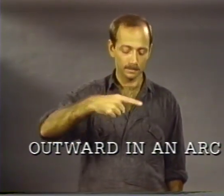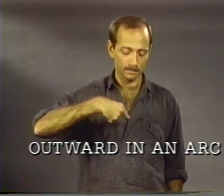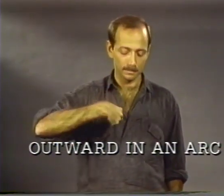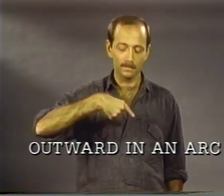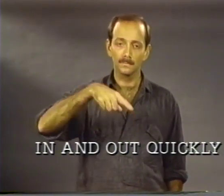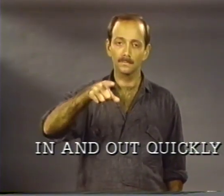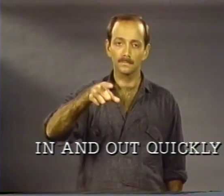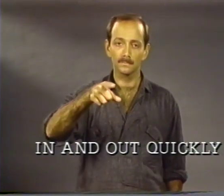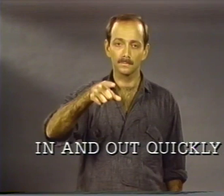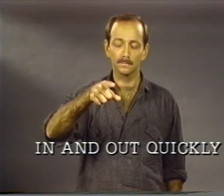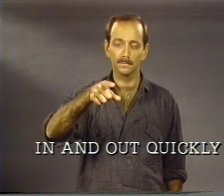in and out quickly.